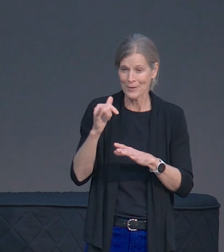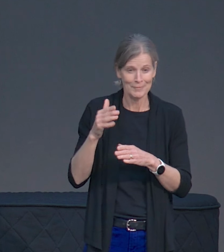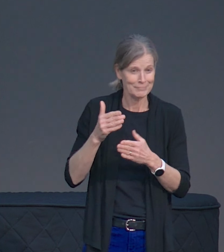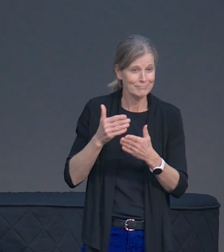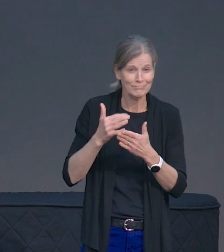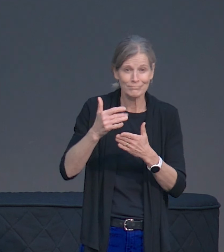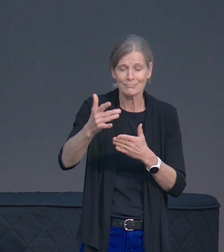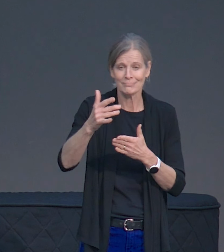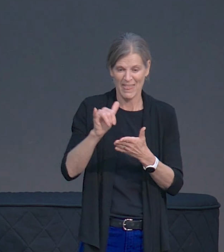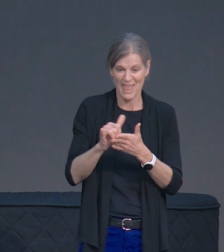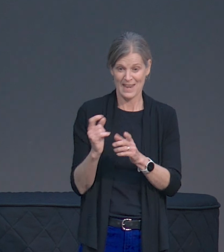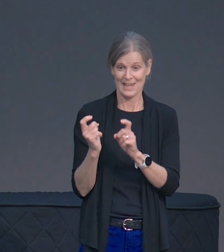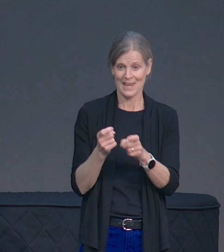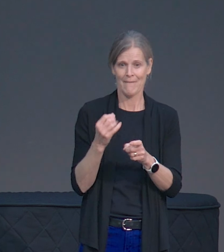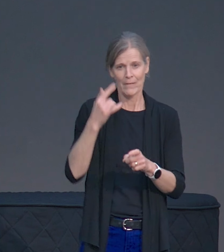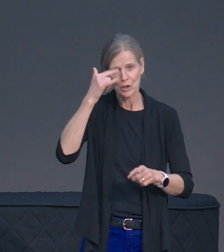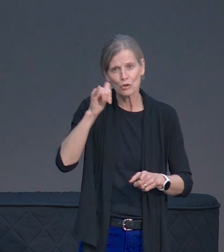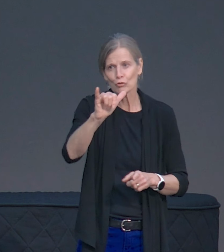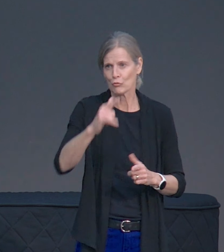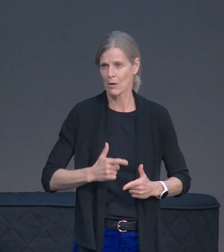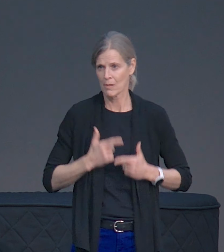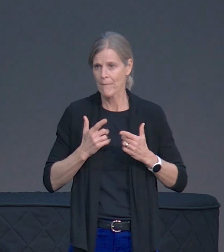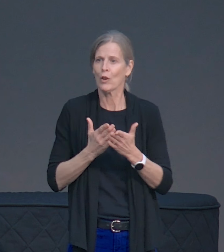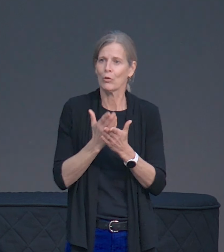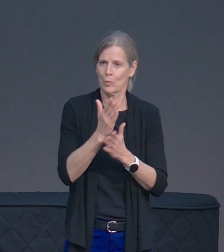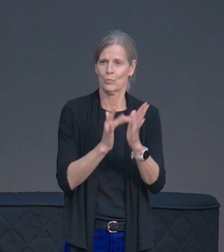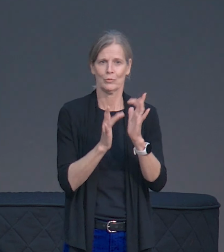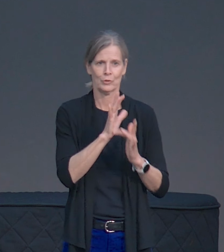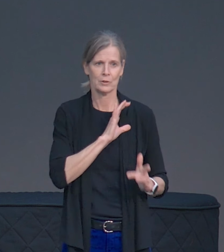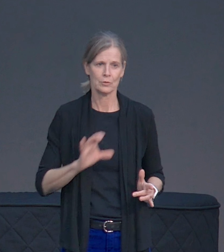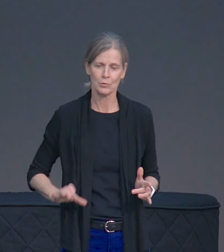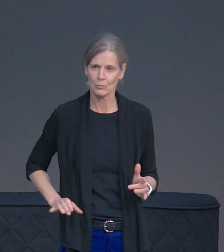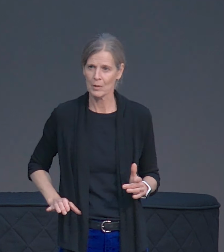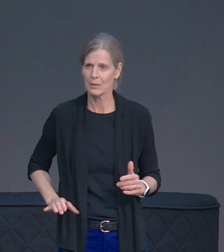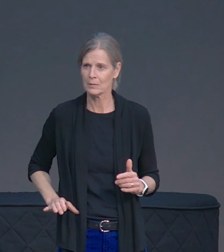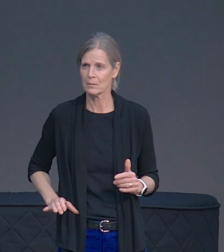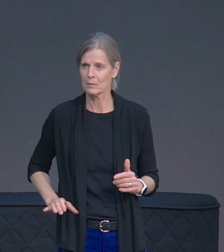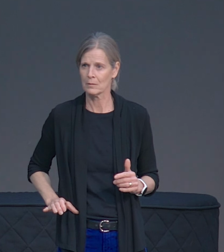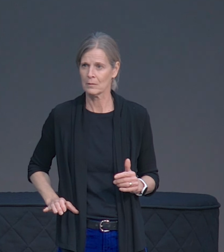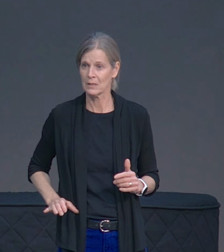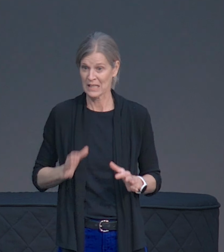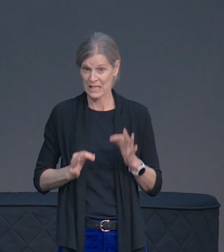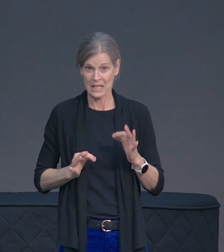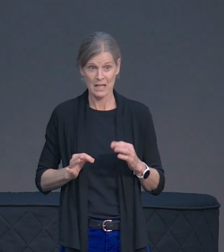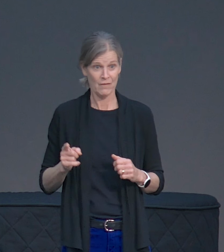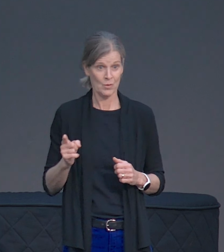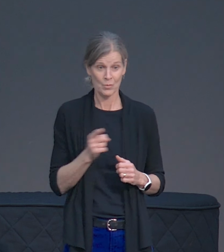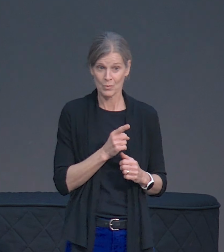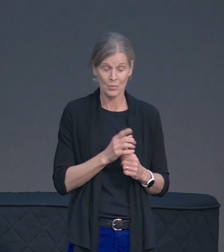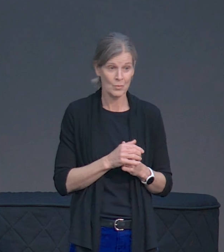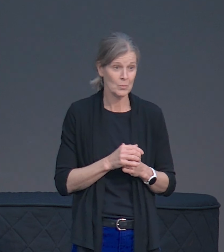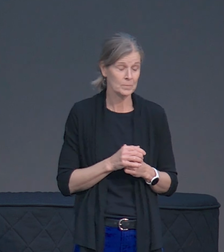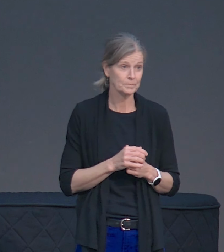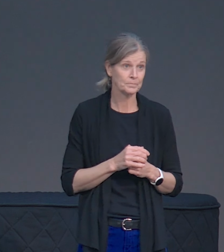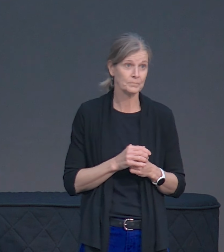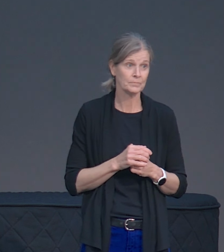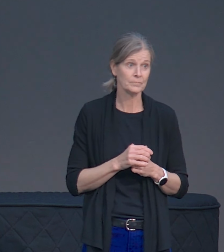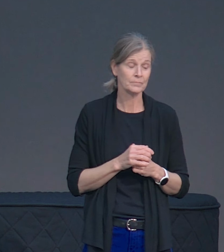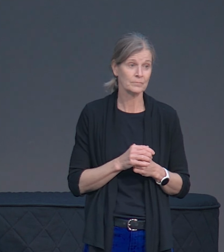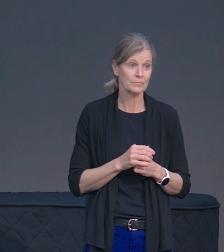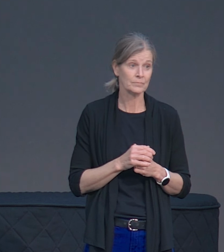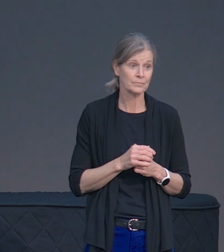The Gift Of Eternal Life Through Jesus Christ If You Haven't For